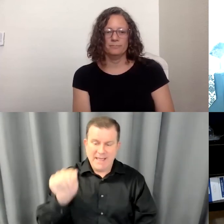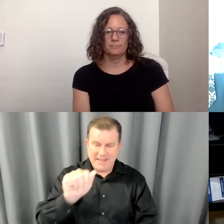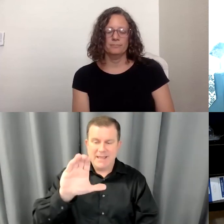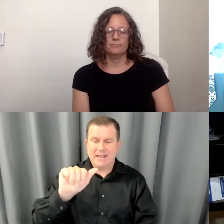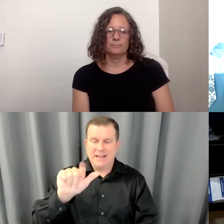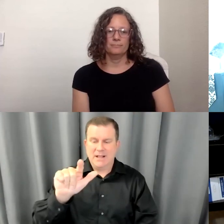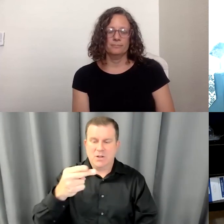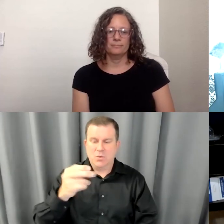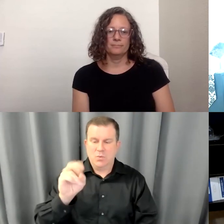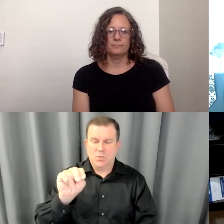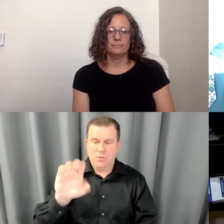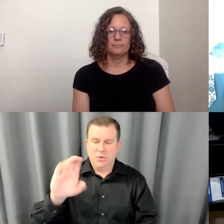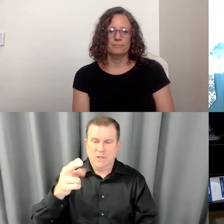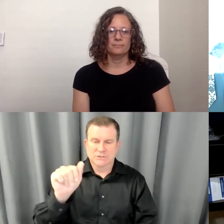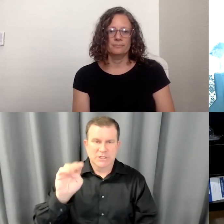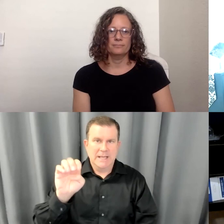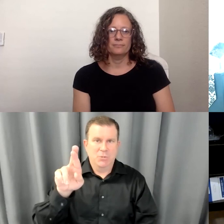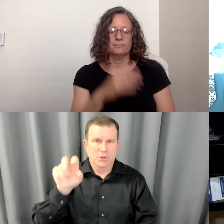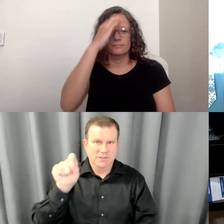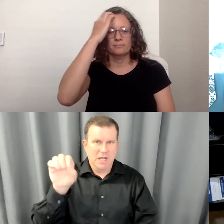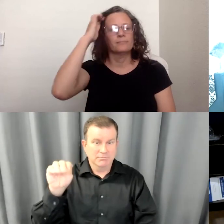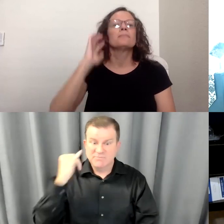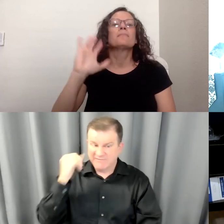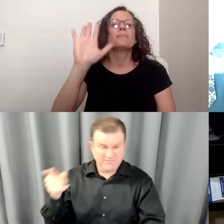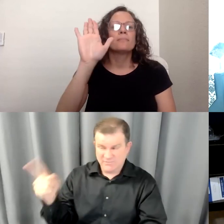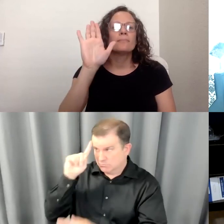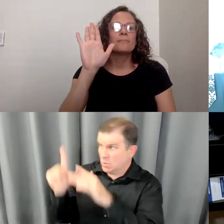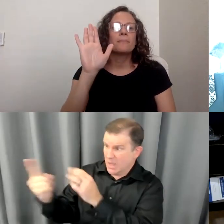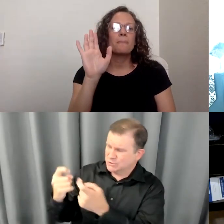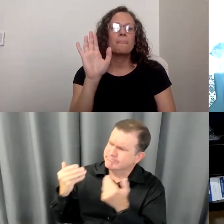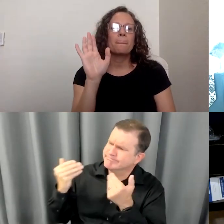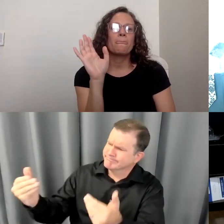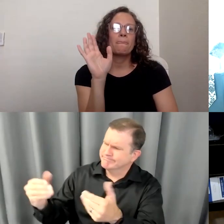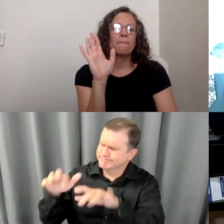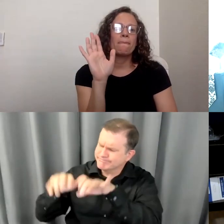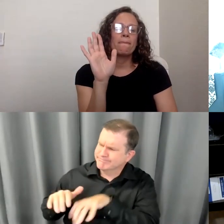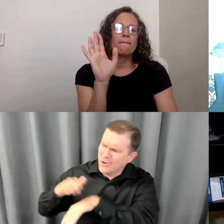ashleej@calhounchamber.com. But if you have any questions, feel free to put it in the chat.